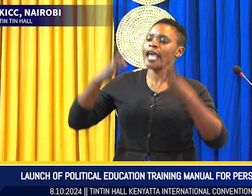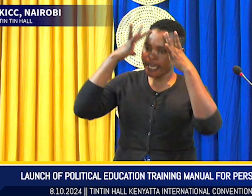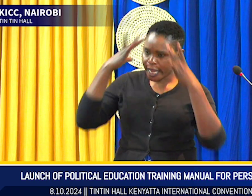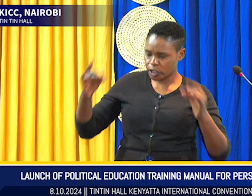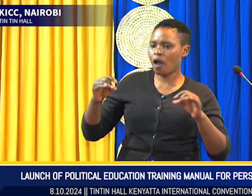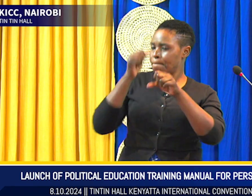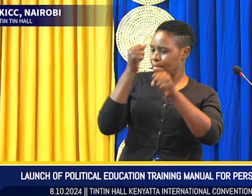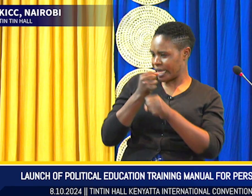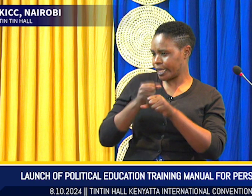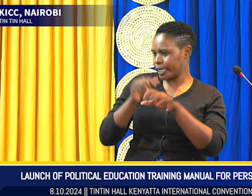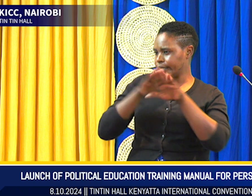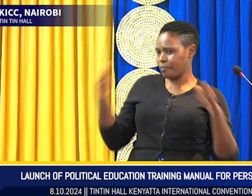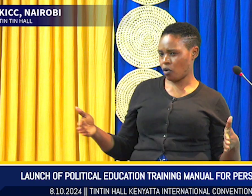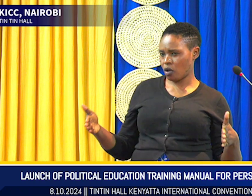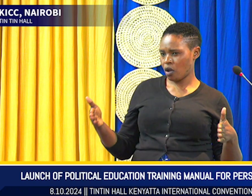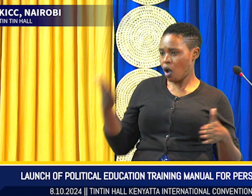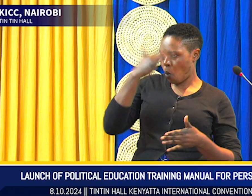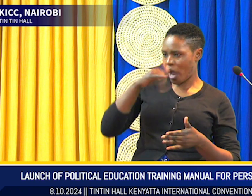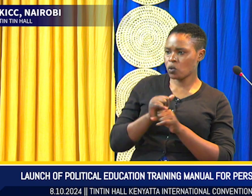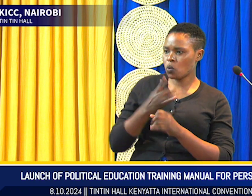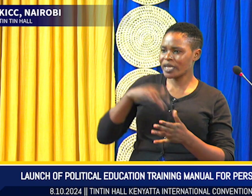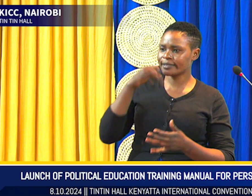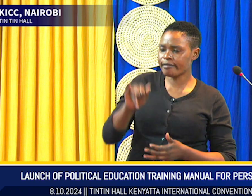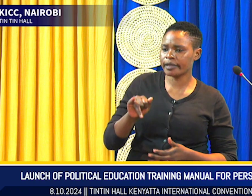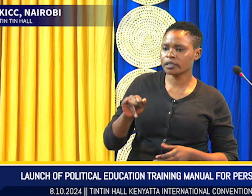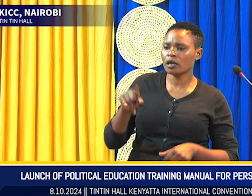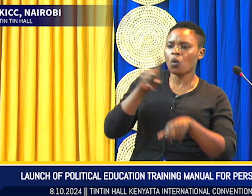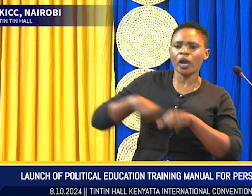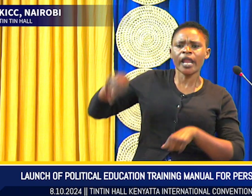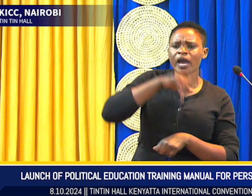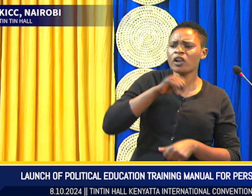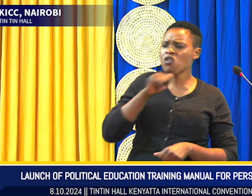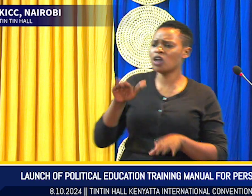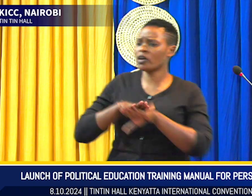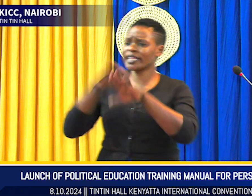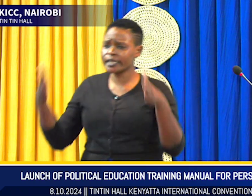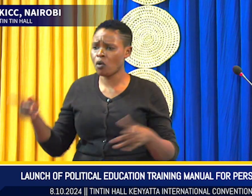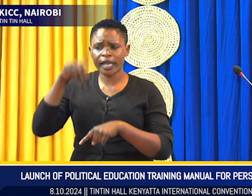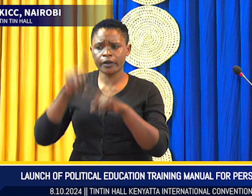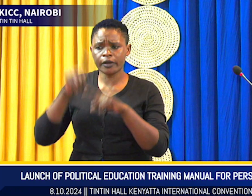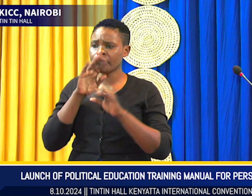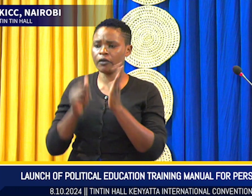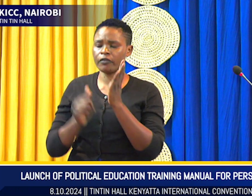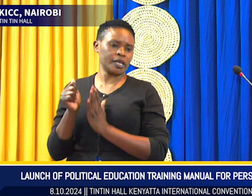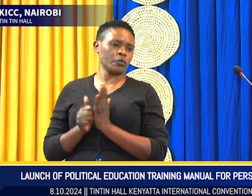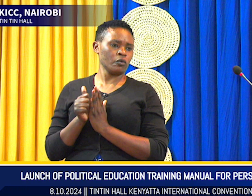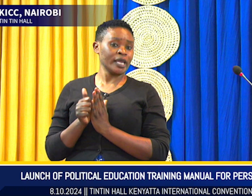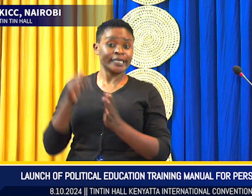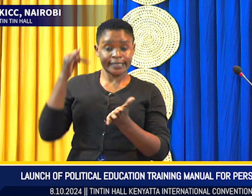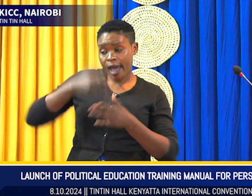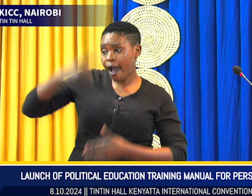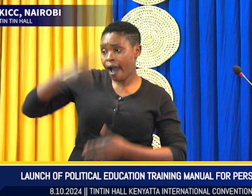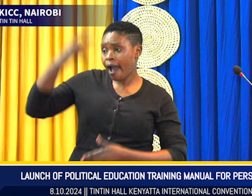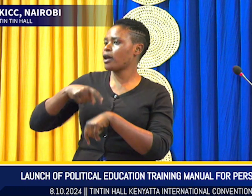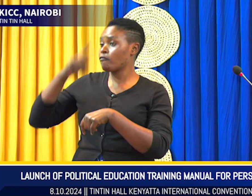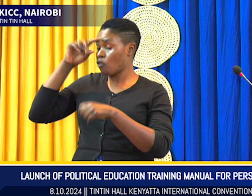persons with disability in decision-making table. Because if we do that, if we are not in the table,